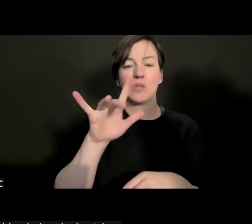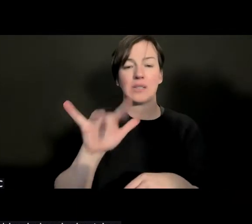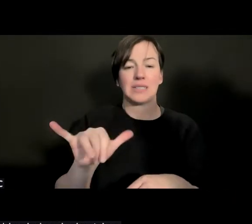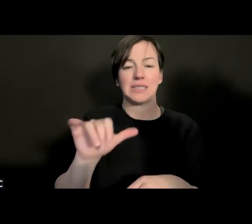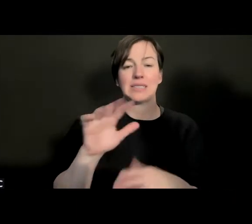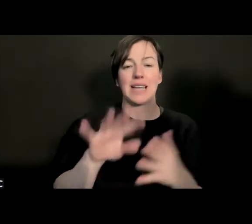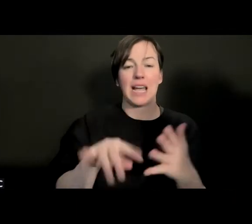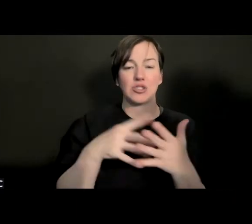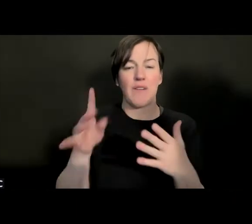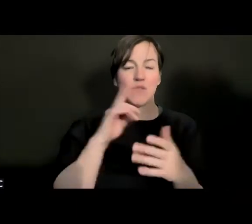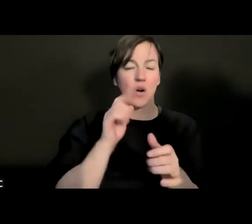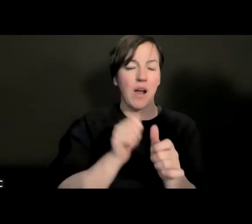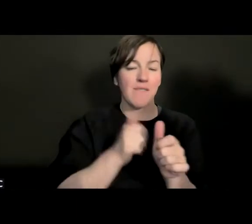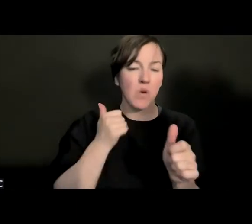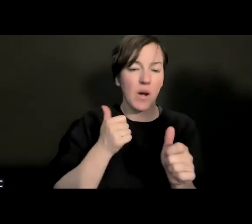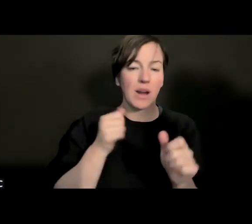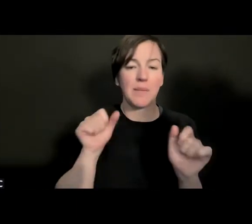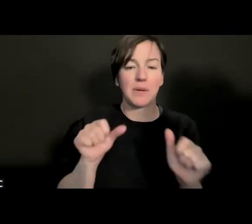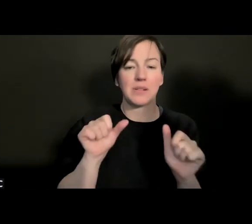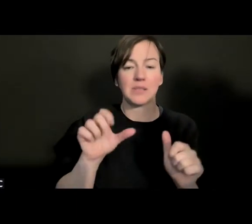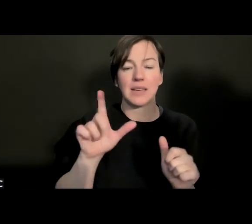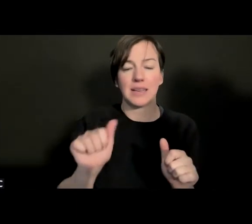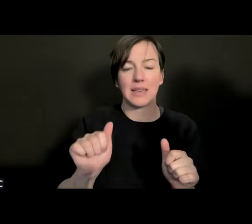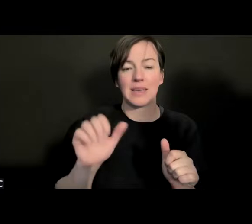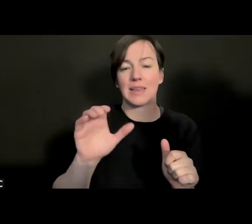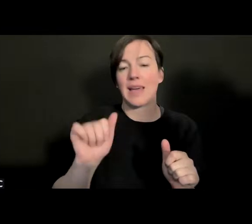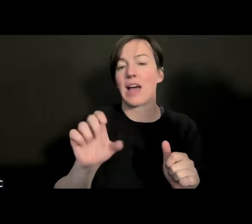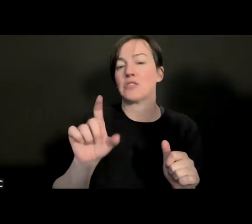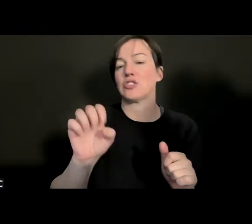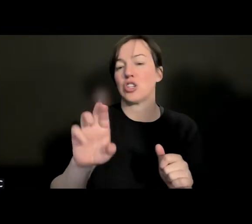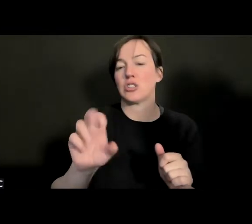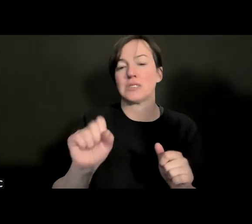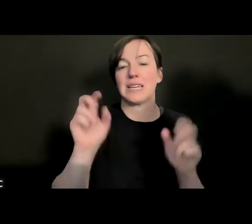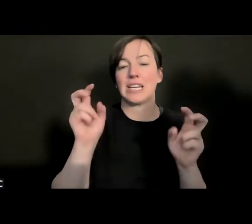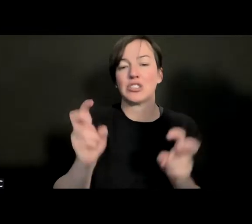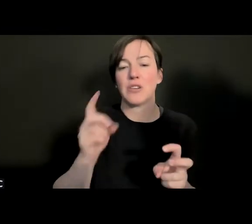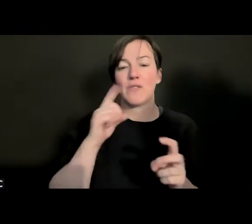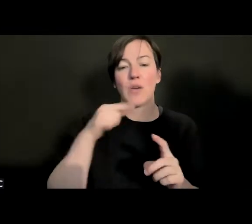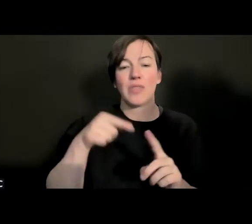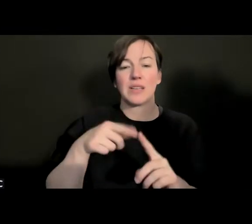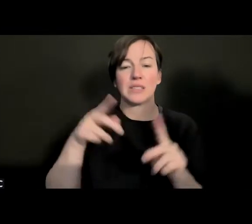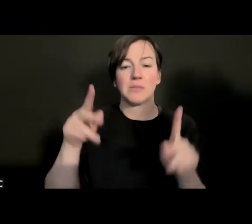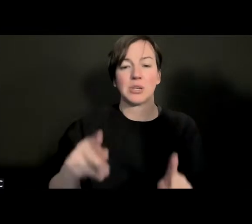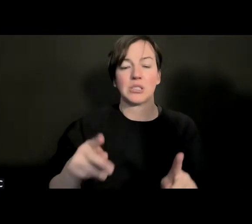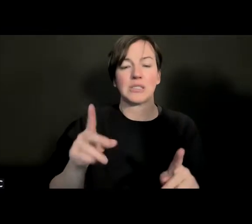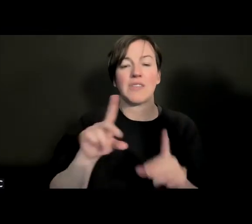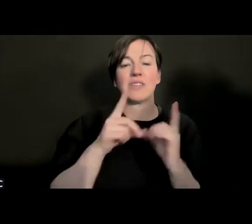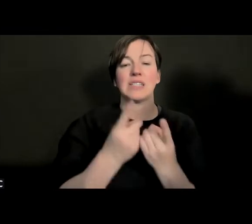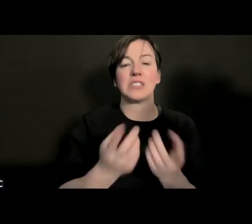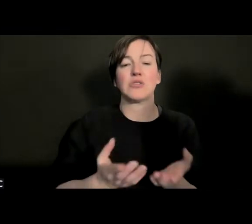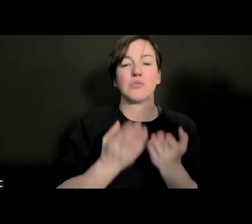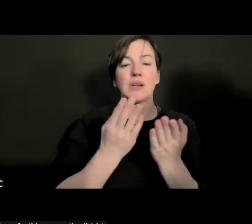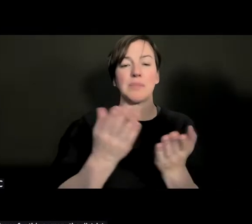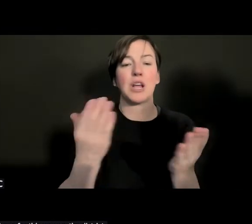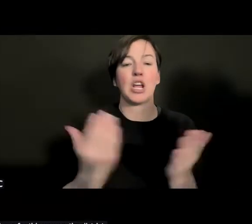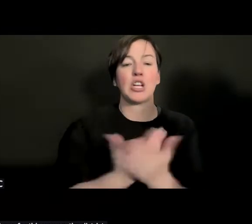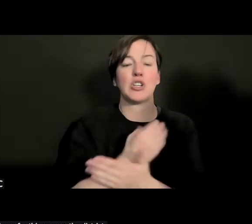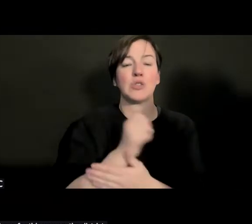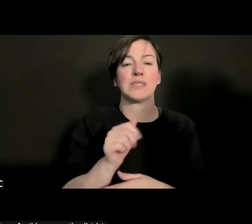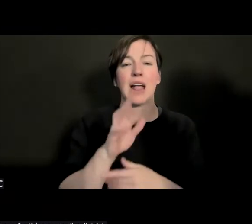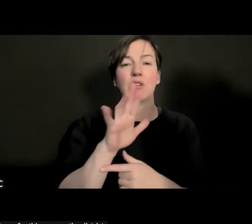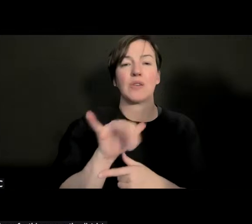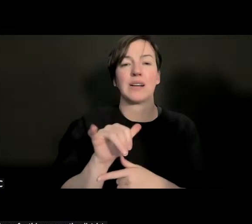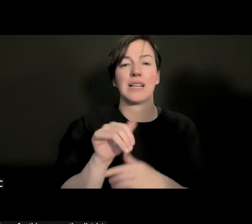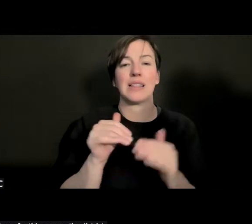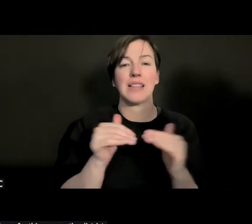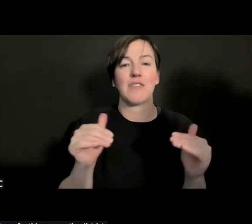order to avoid a potential CalSTRS issue for this person, the district recommends the addition of a new salary level, level